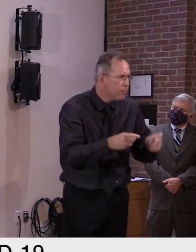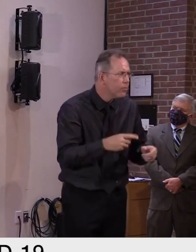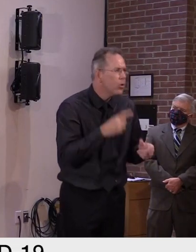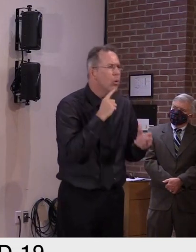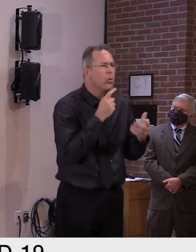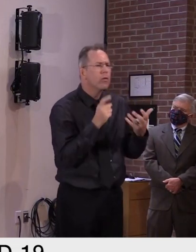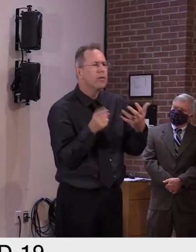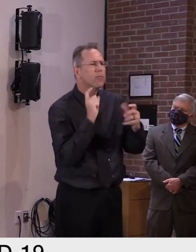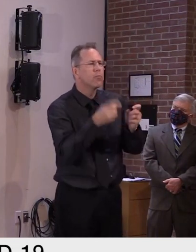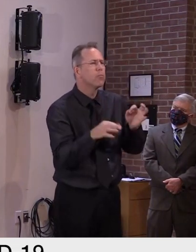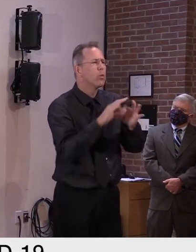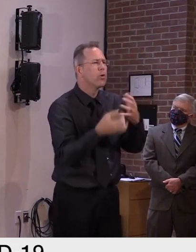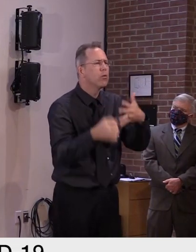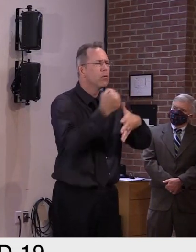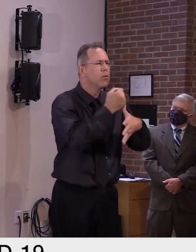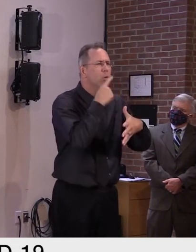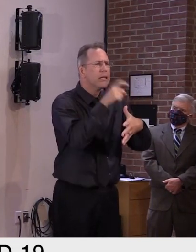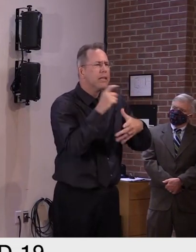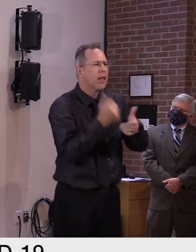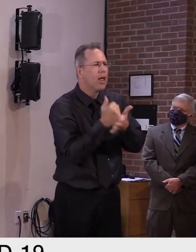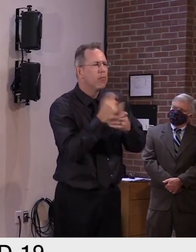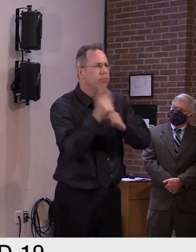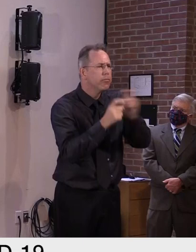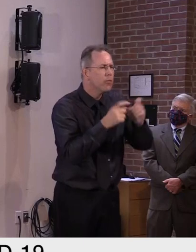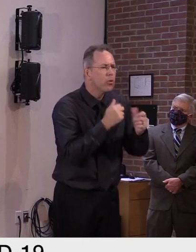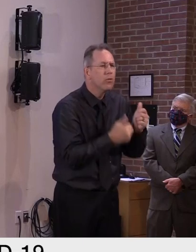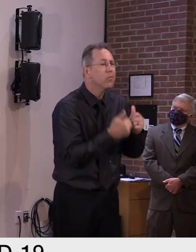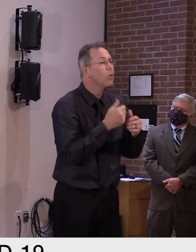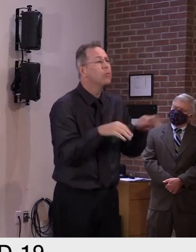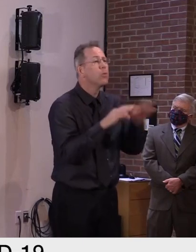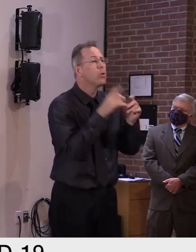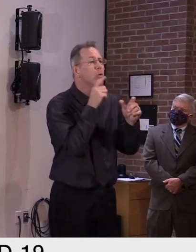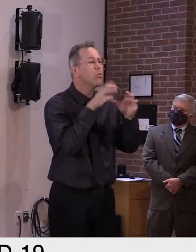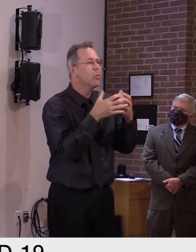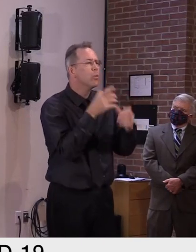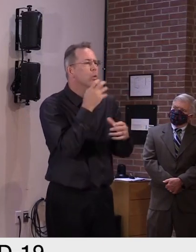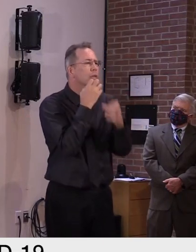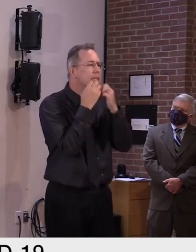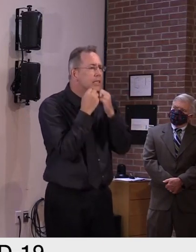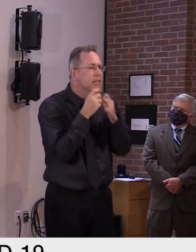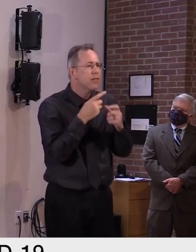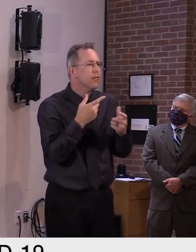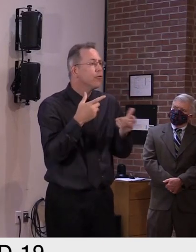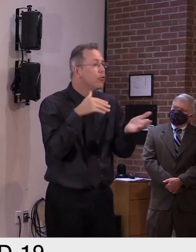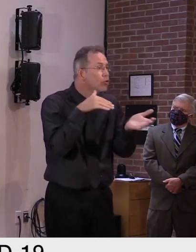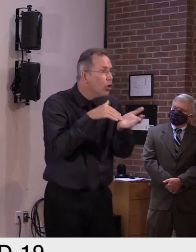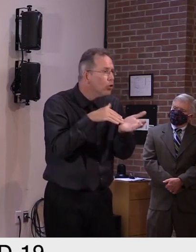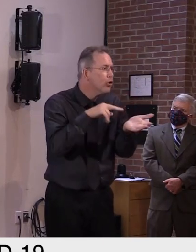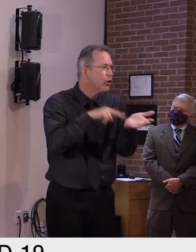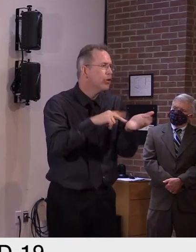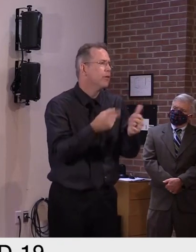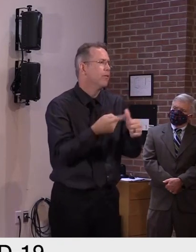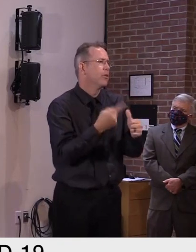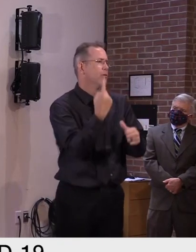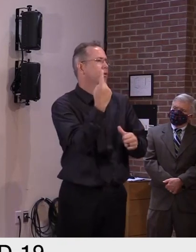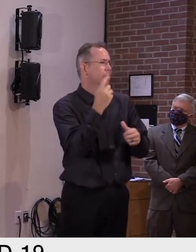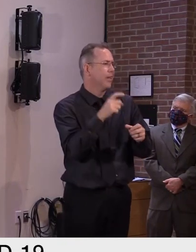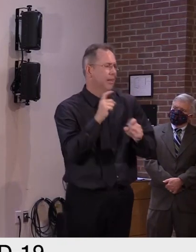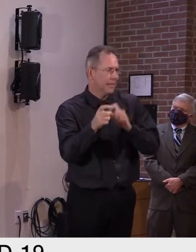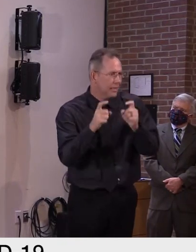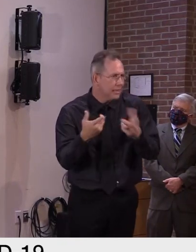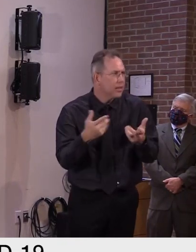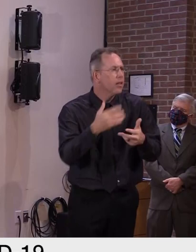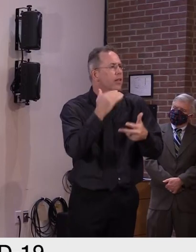expect in terms of trying to protect the healthcare workers early on, the more vulnerable parts of the